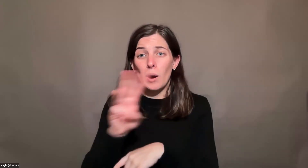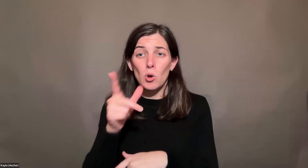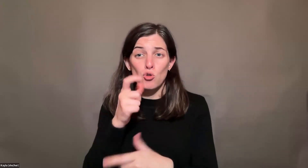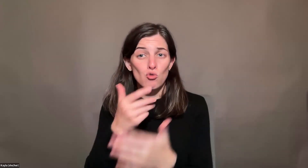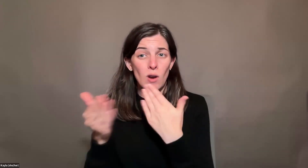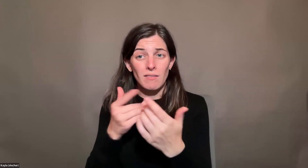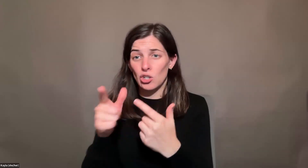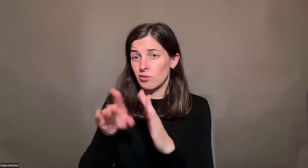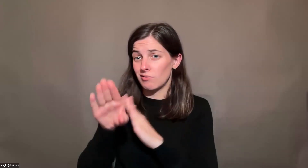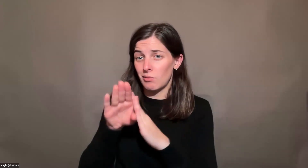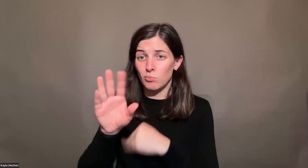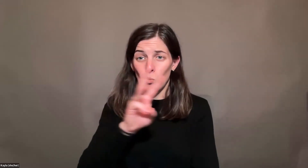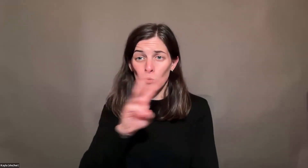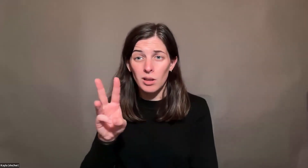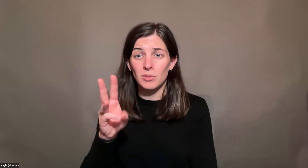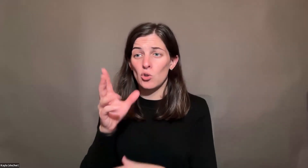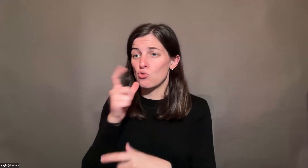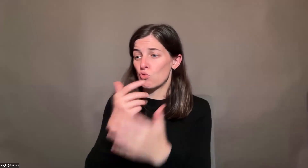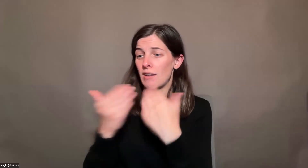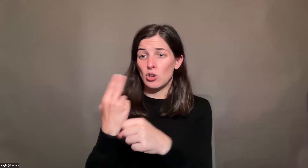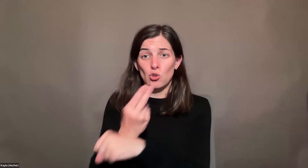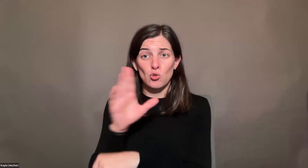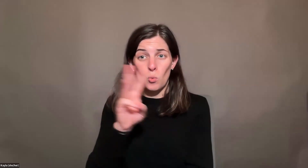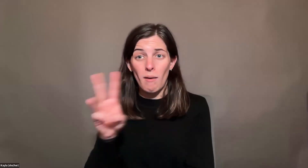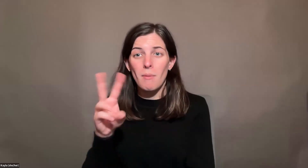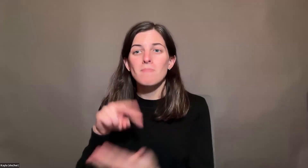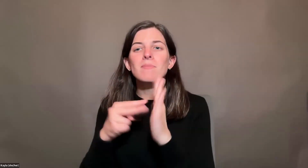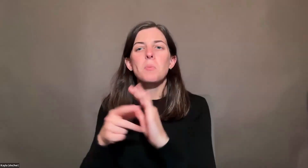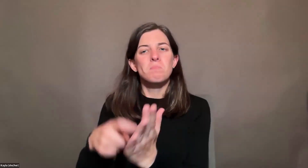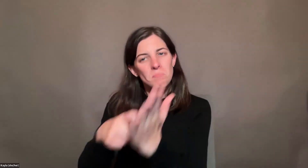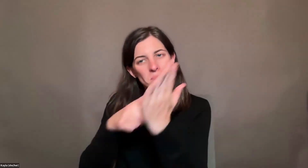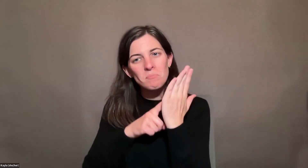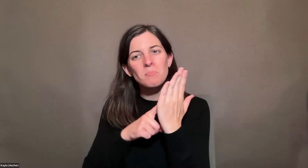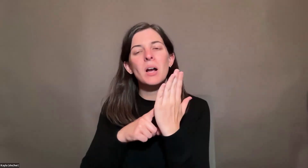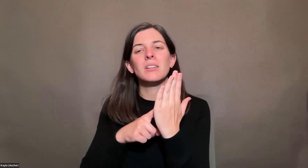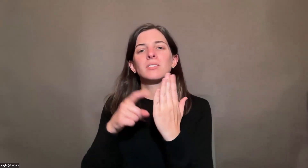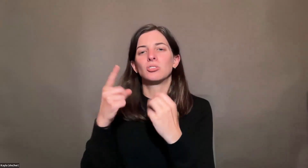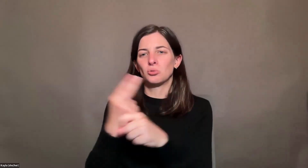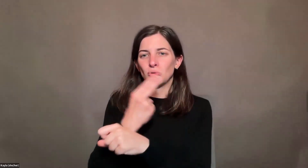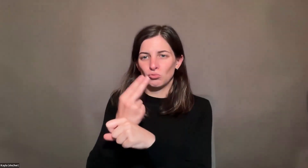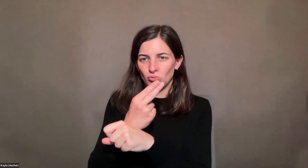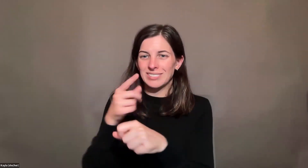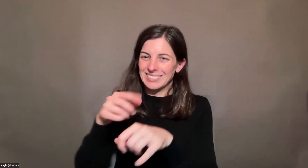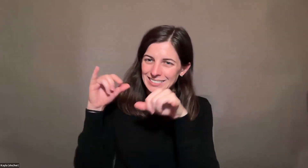you are designing your site, you must keep this color contrast issue in your mind,